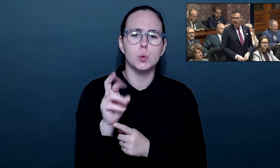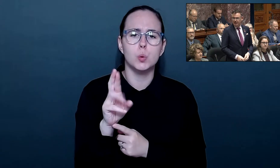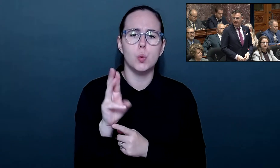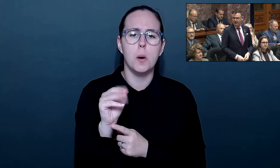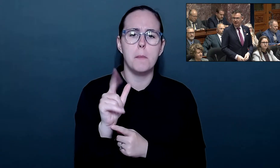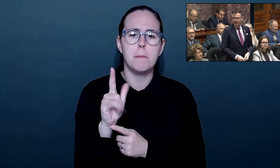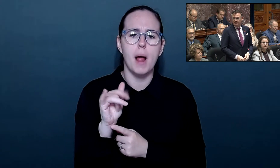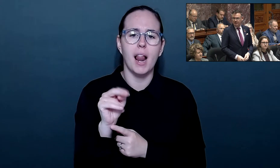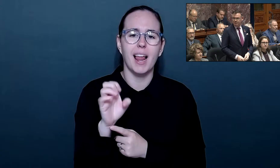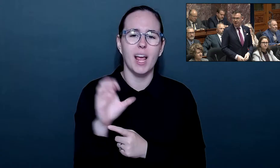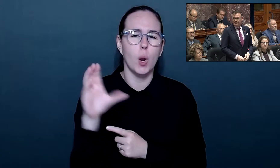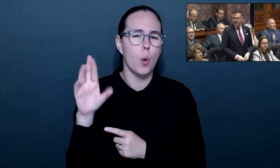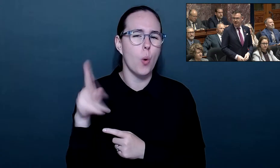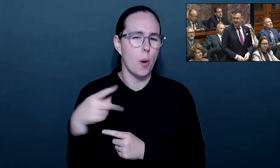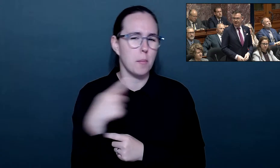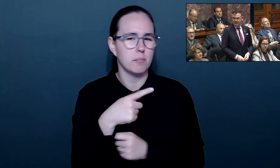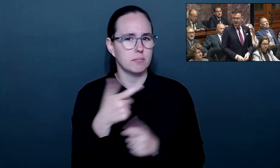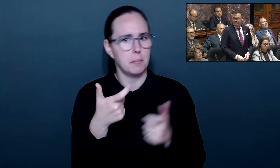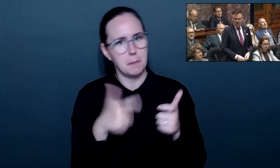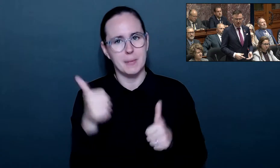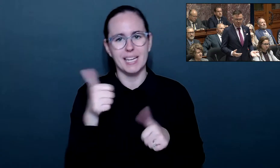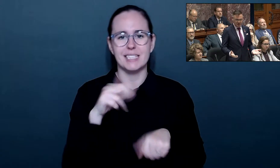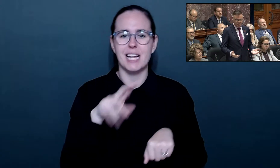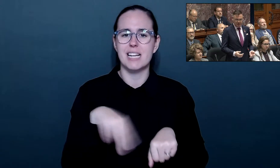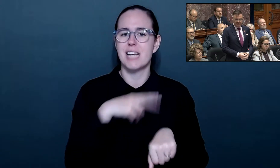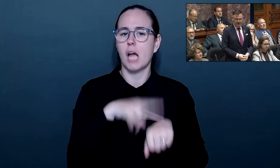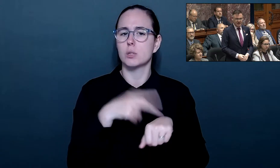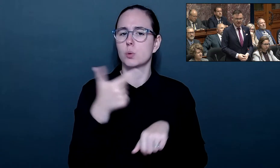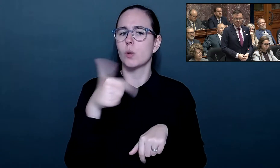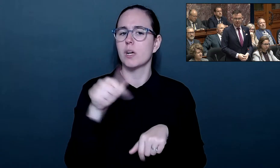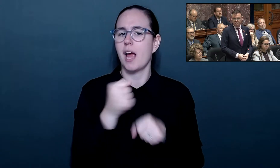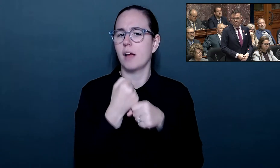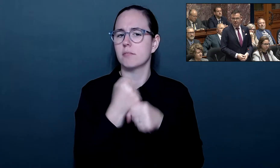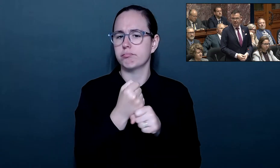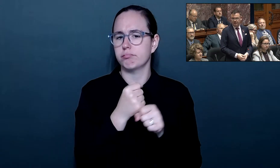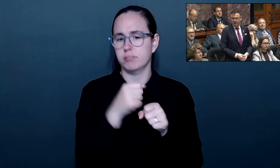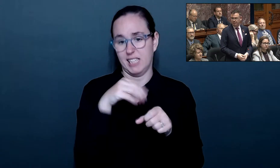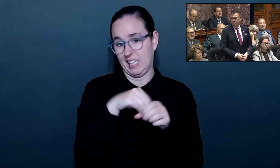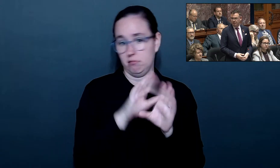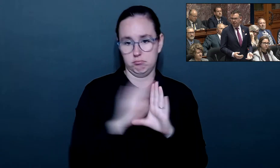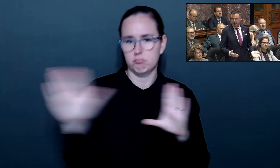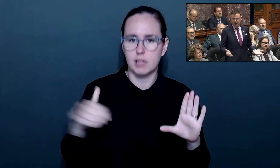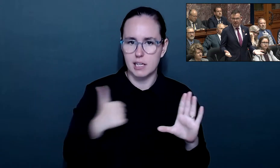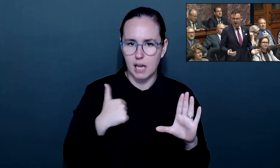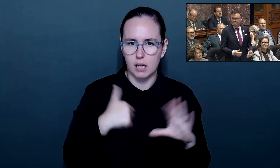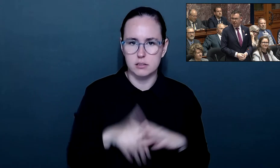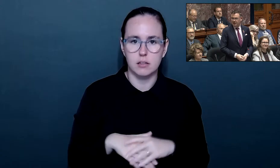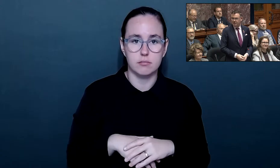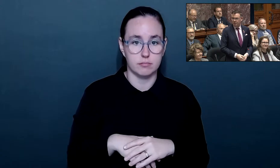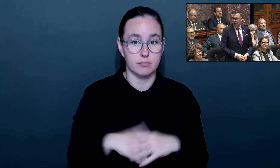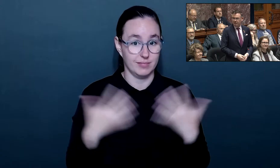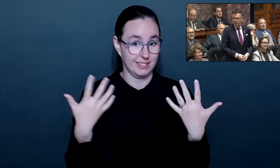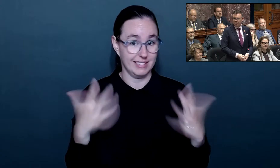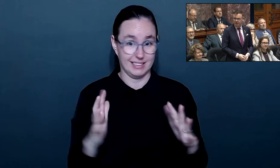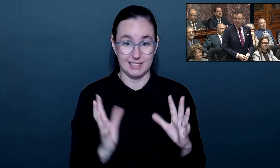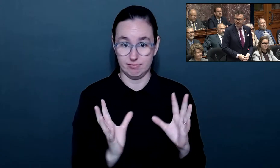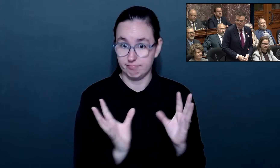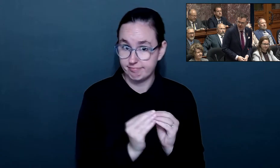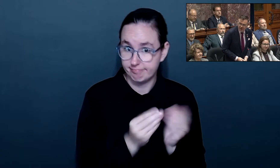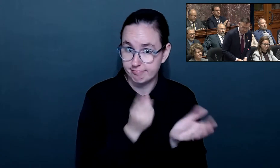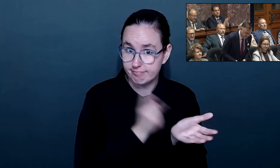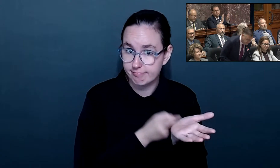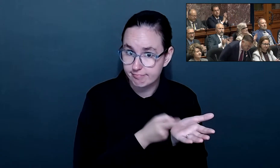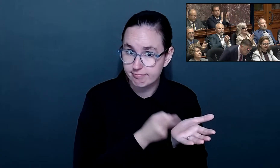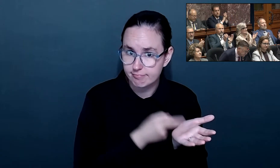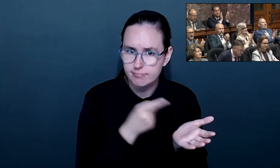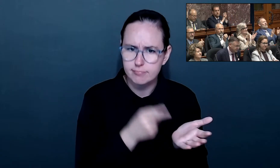ideas and express or talk about some of the fantastic resources of the beautifully clean natural gas that we have in this province. Thank